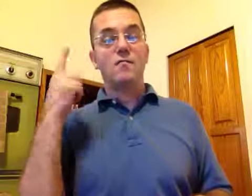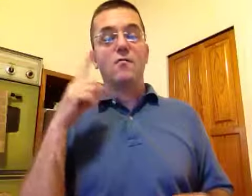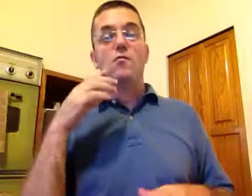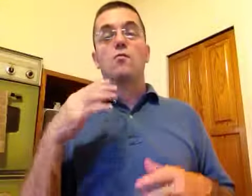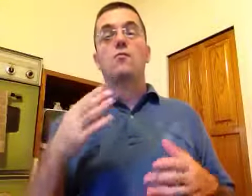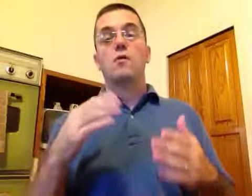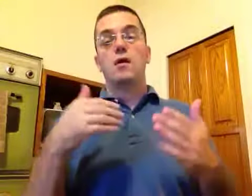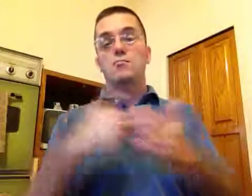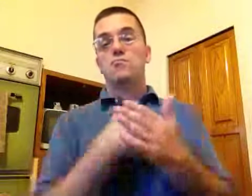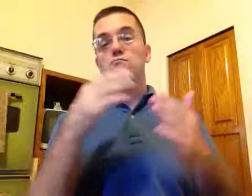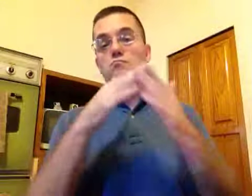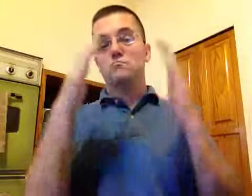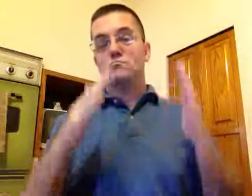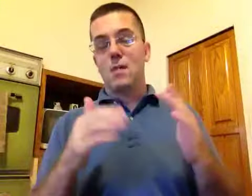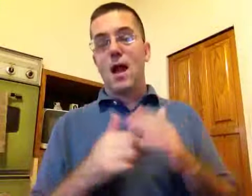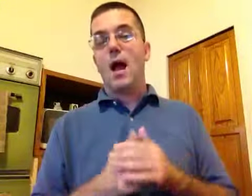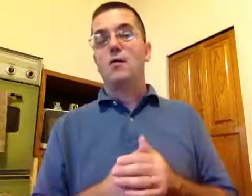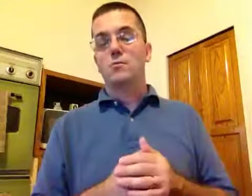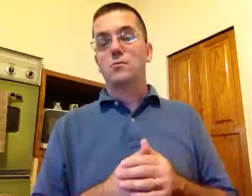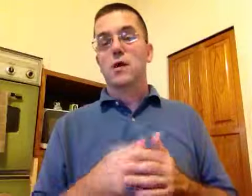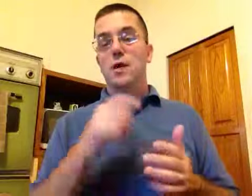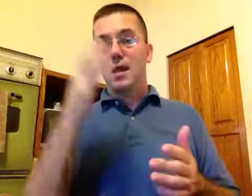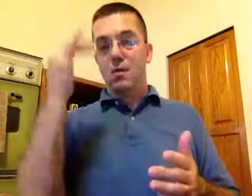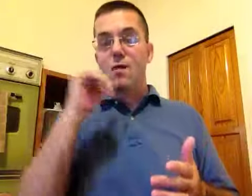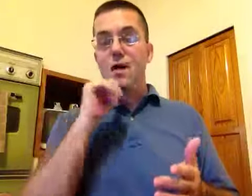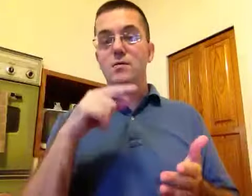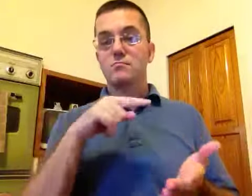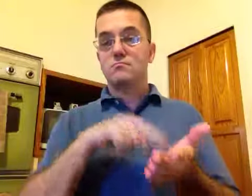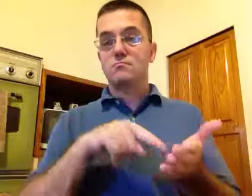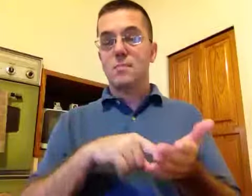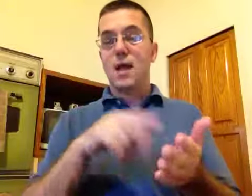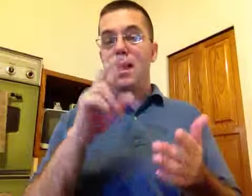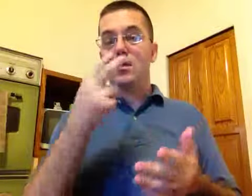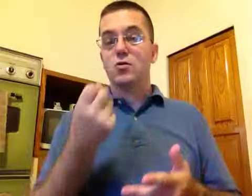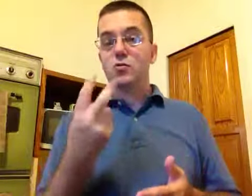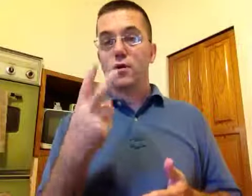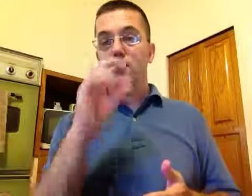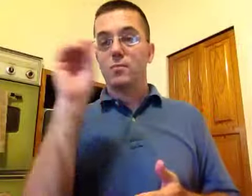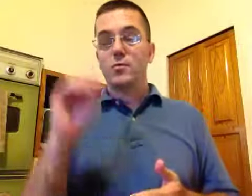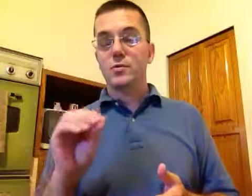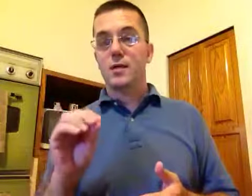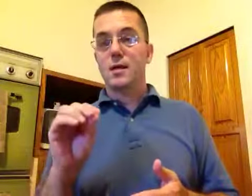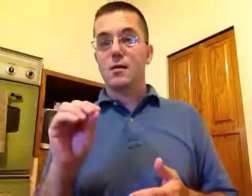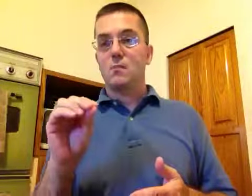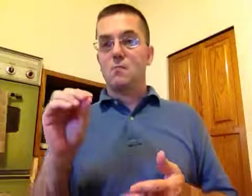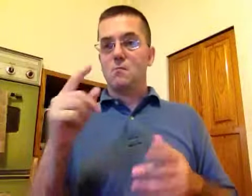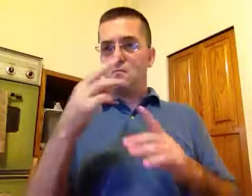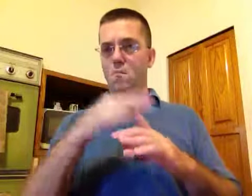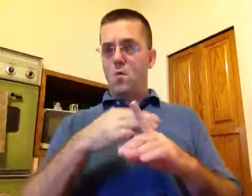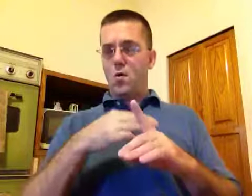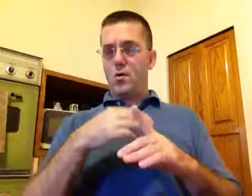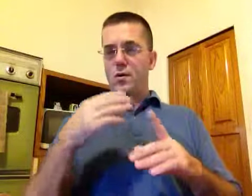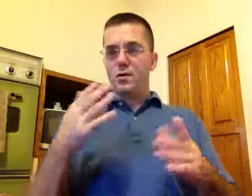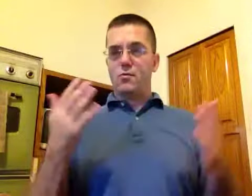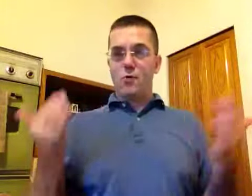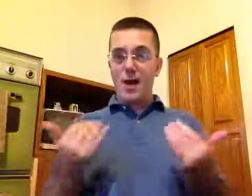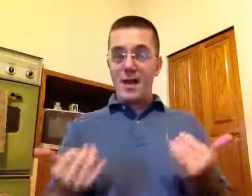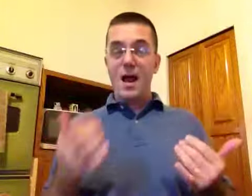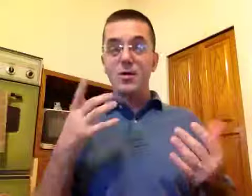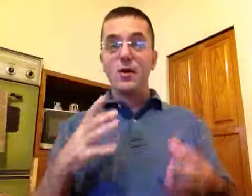And you'll have a good, strong down payment because you won't have any debt payments in a 12.5% mortgage and a 4% world. And so, I'm thinking I'd probably, unless there's some